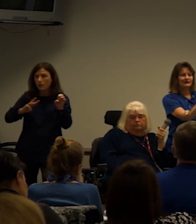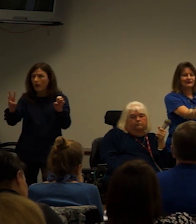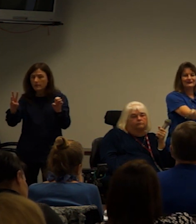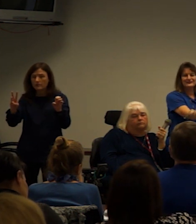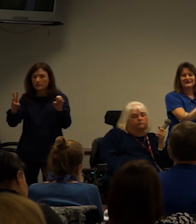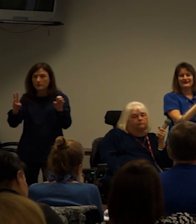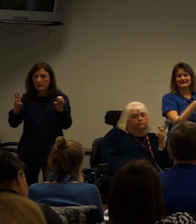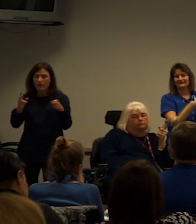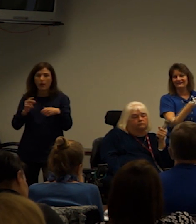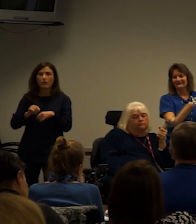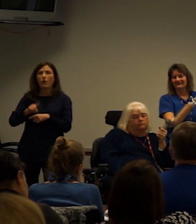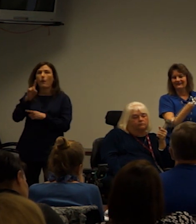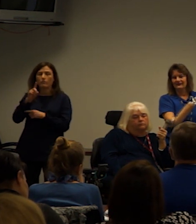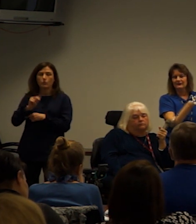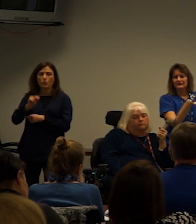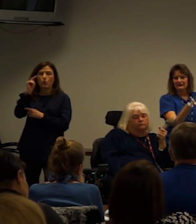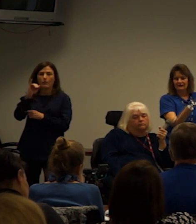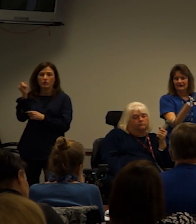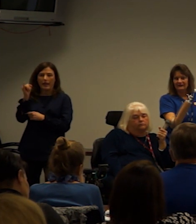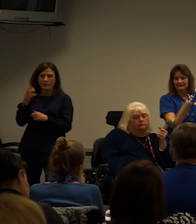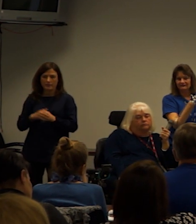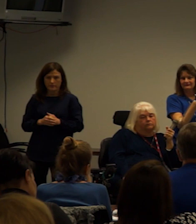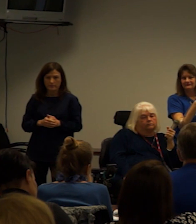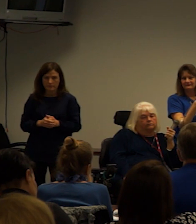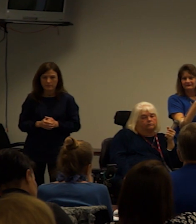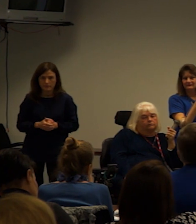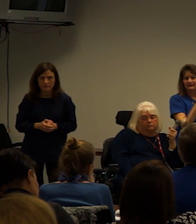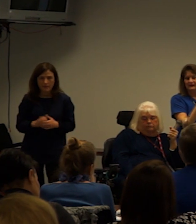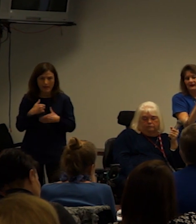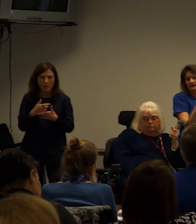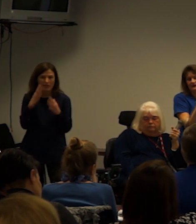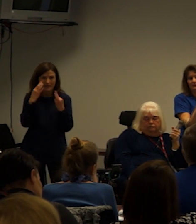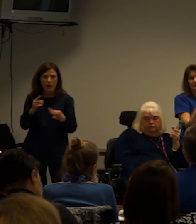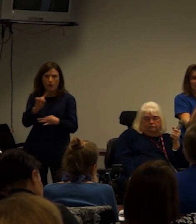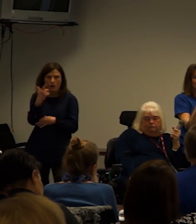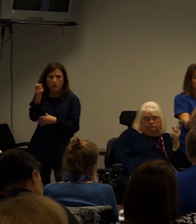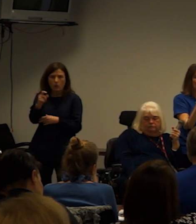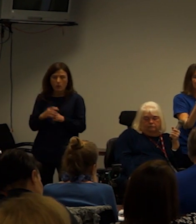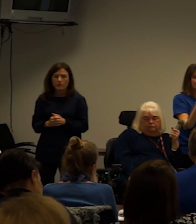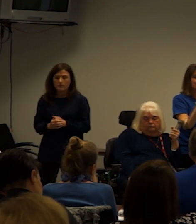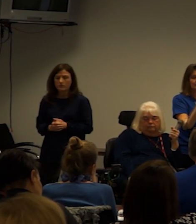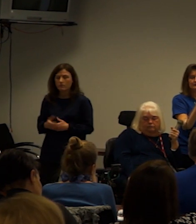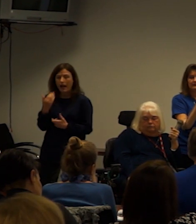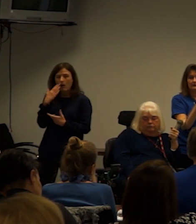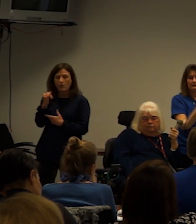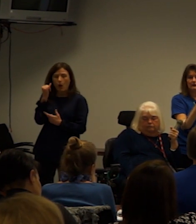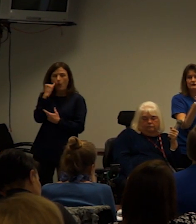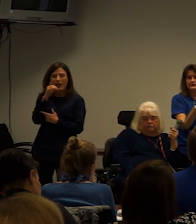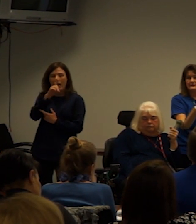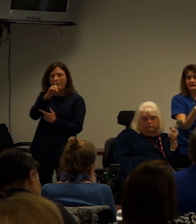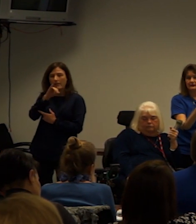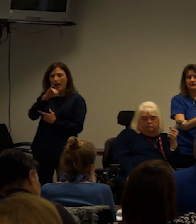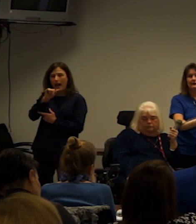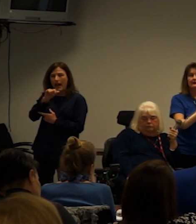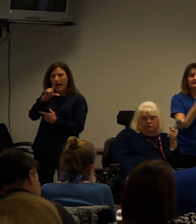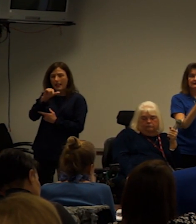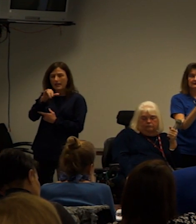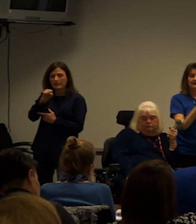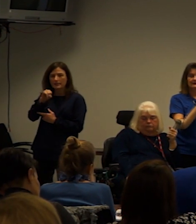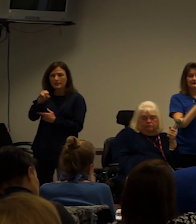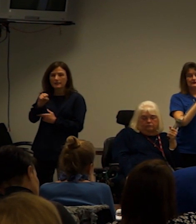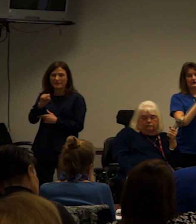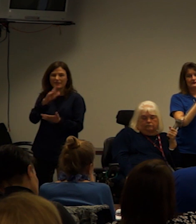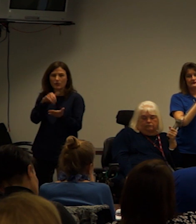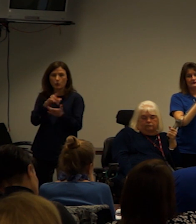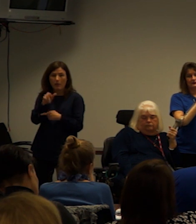west, or up to Jackson? Okay? And I don't know if dialysis centers do that or not. I'm just saying it's a